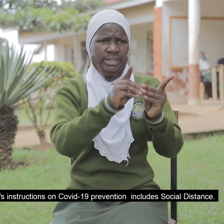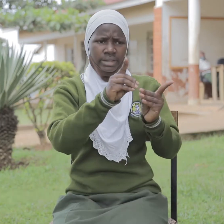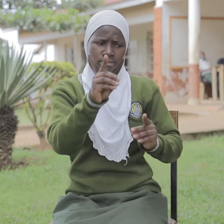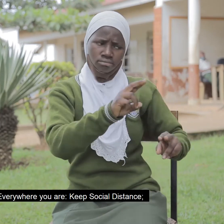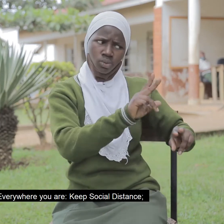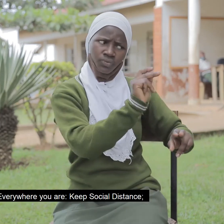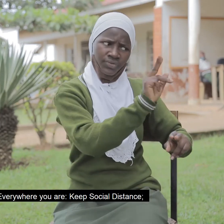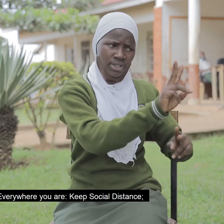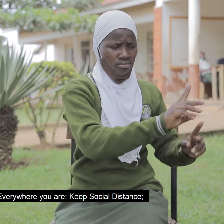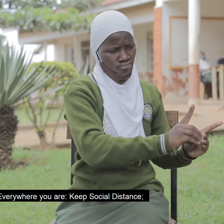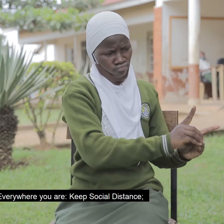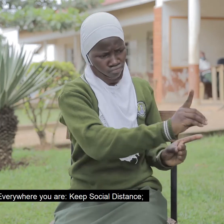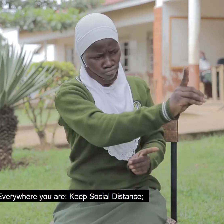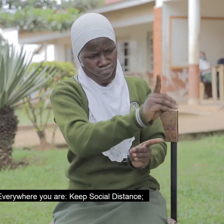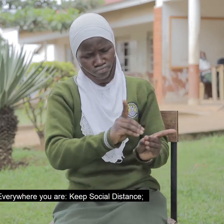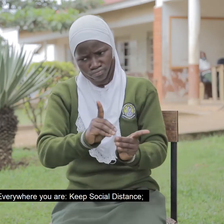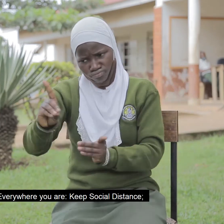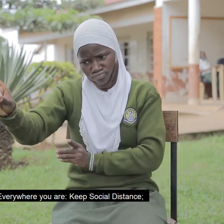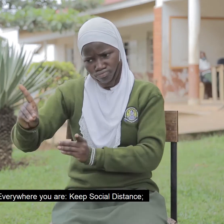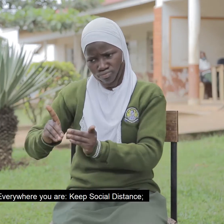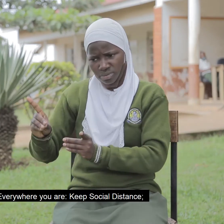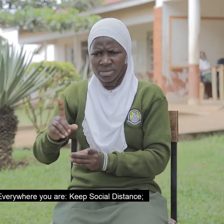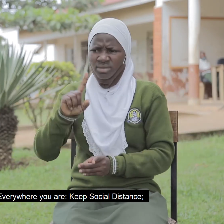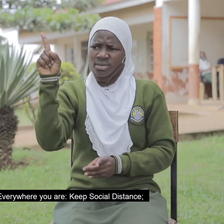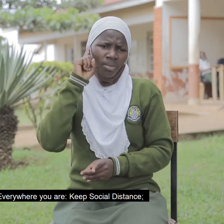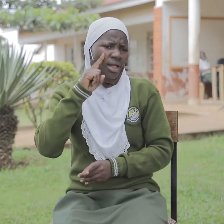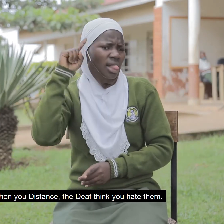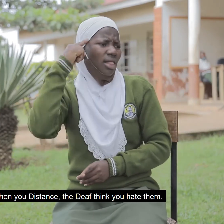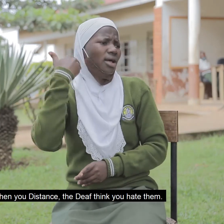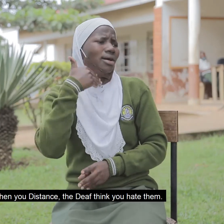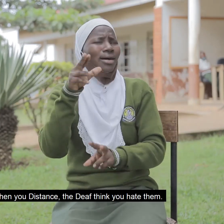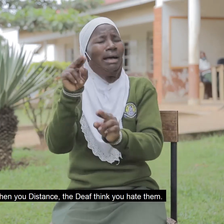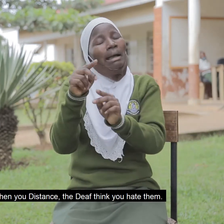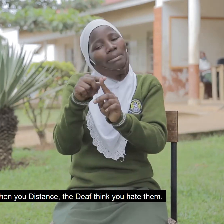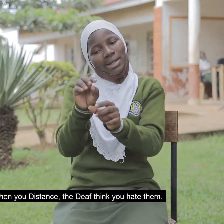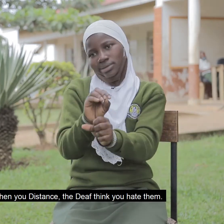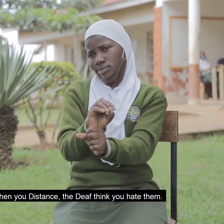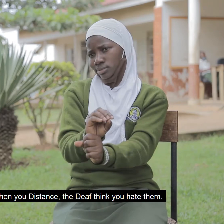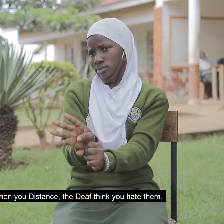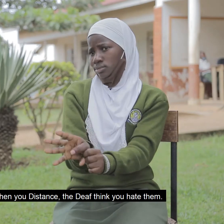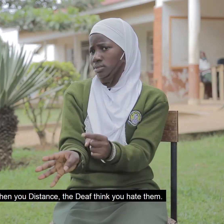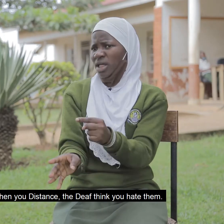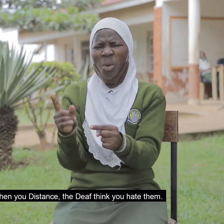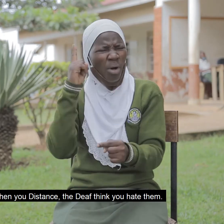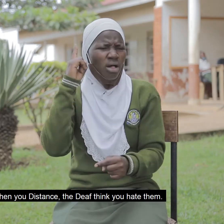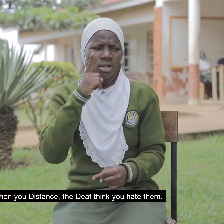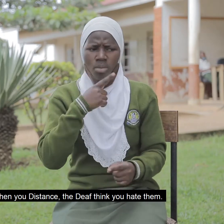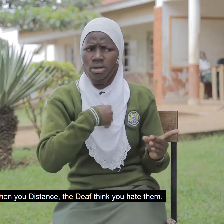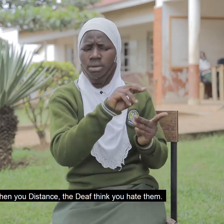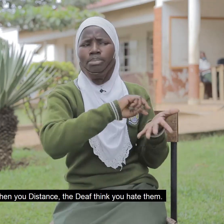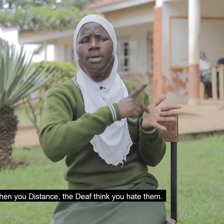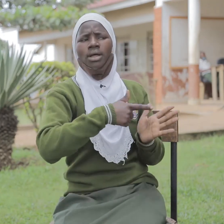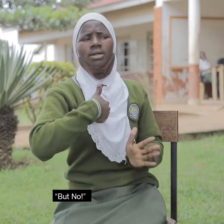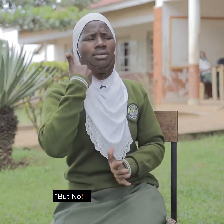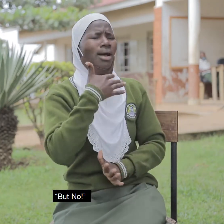distance. Everywhere you are, keep social distance. But when you distance, the deaf think you hate them. But